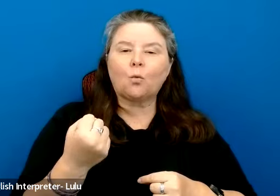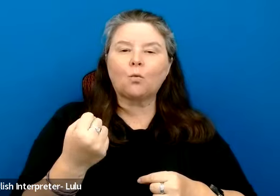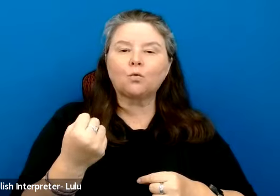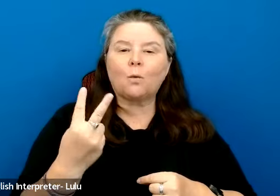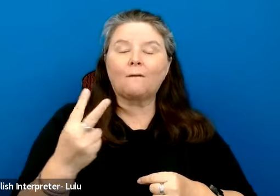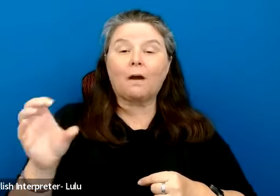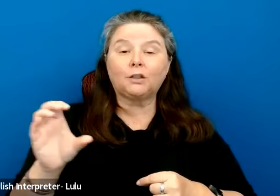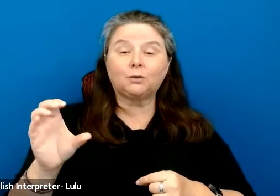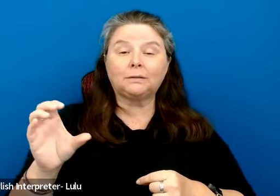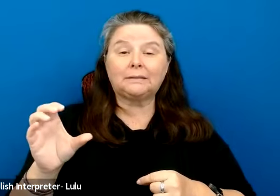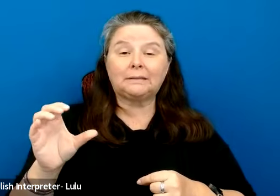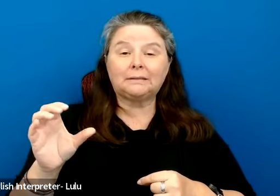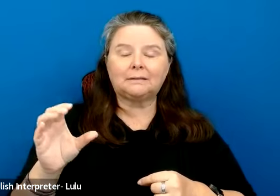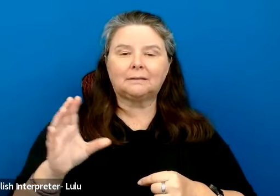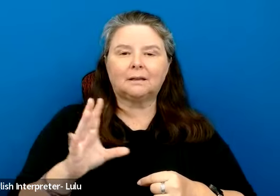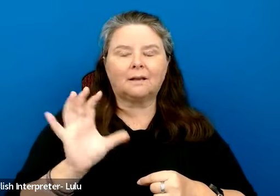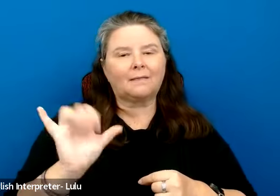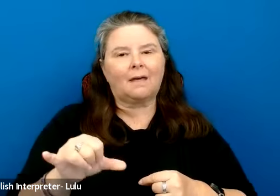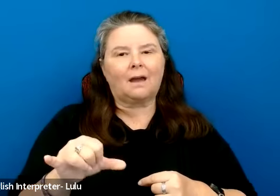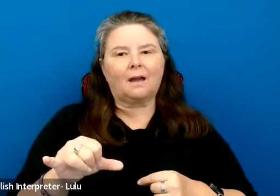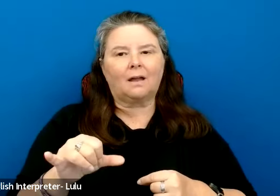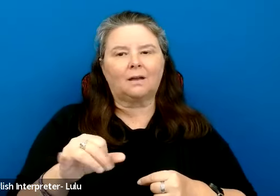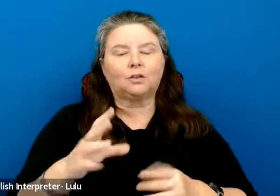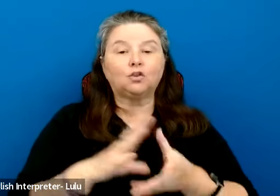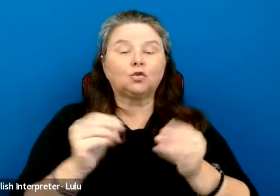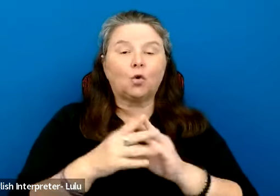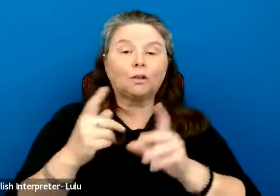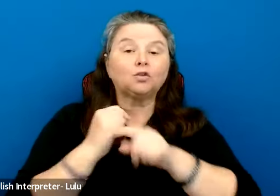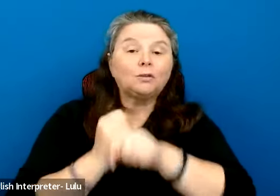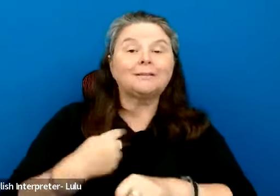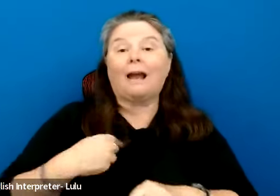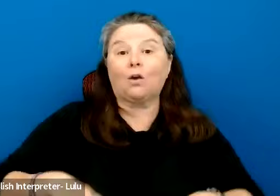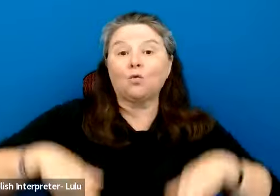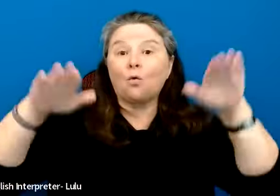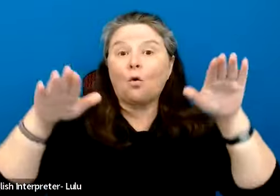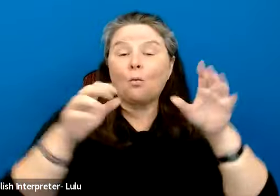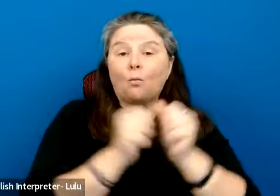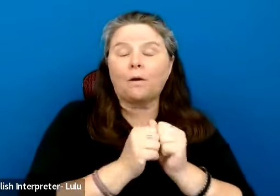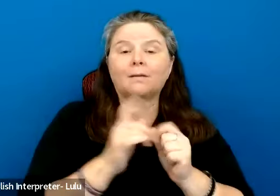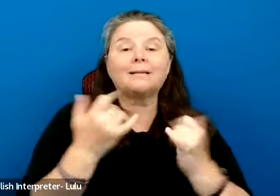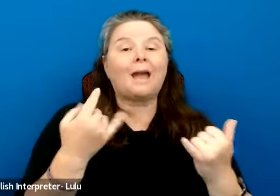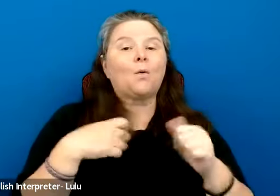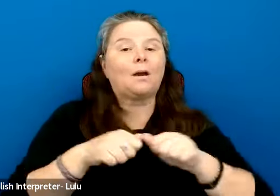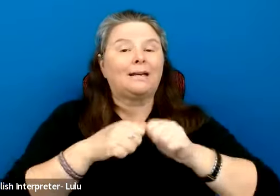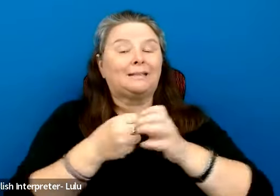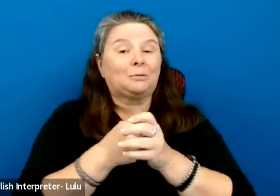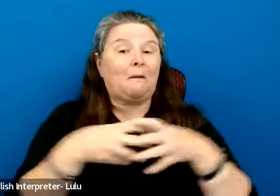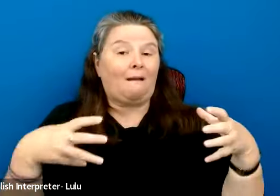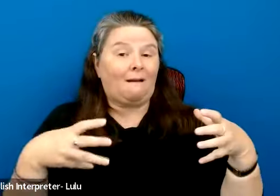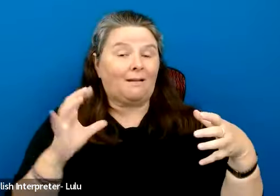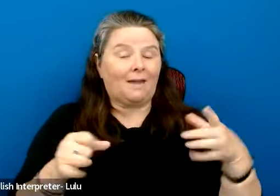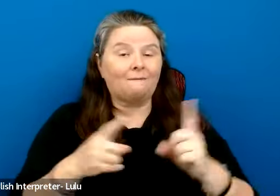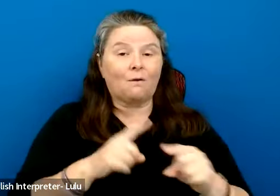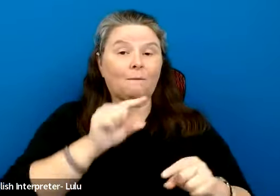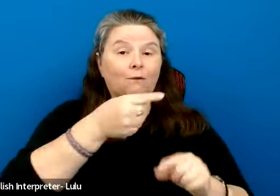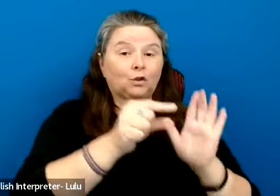And it's a story or a tradition I grew up with. And now we're expanding this from the